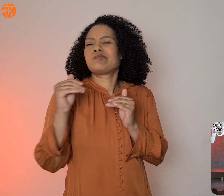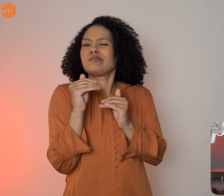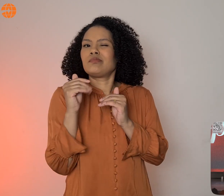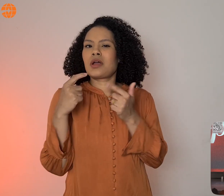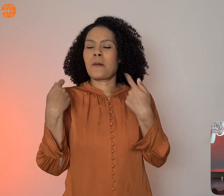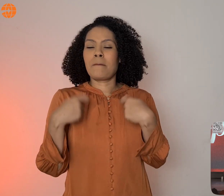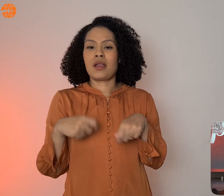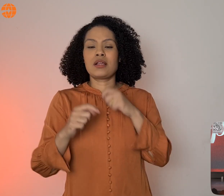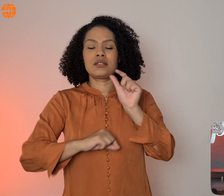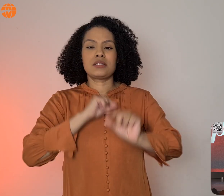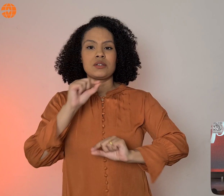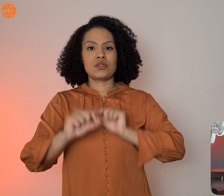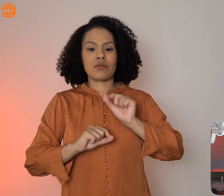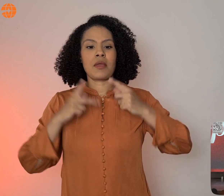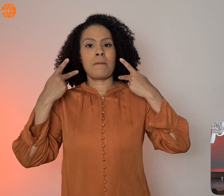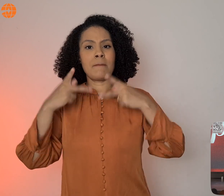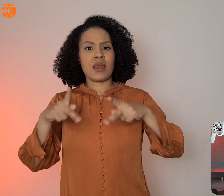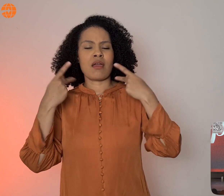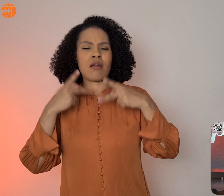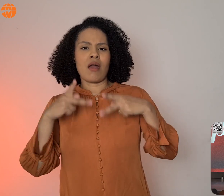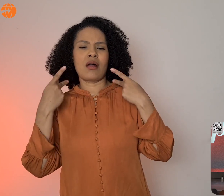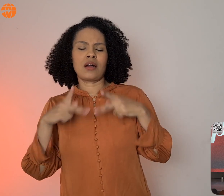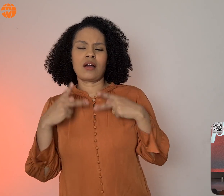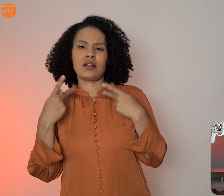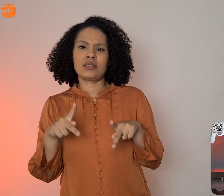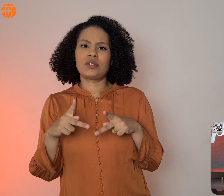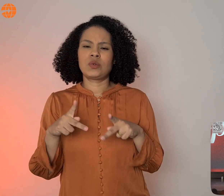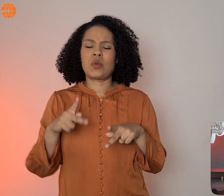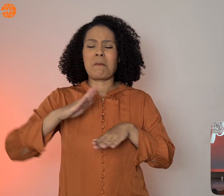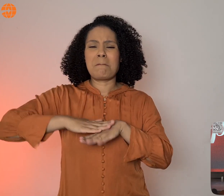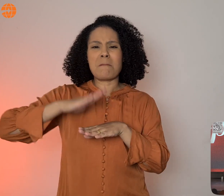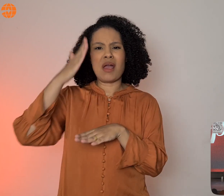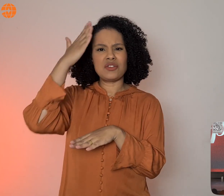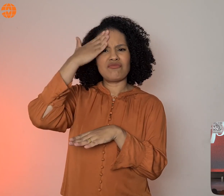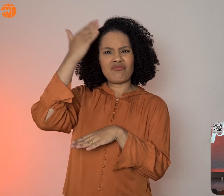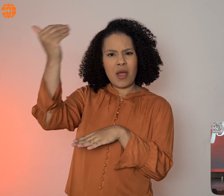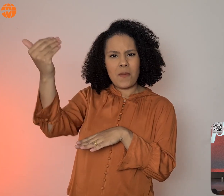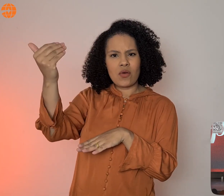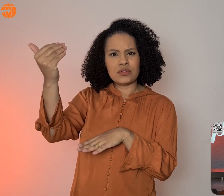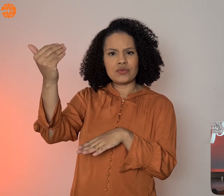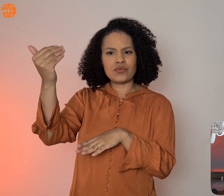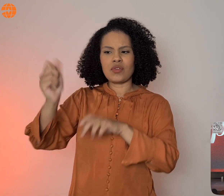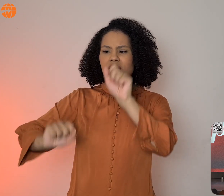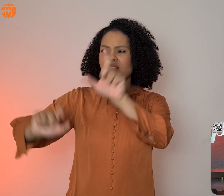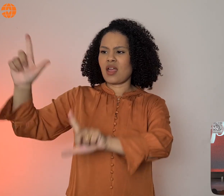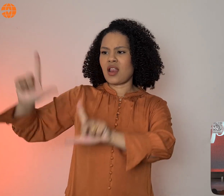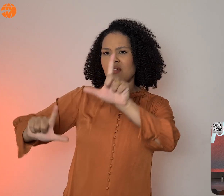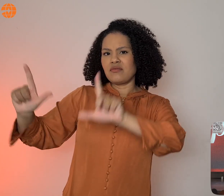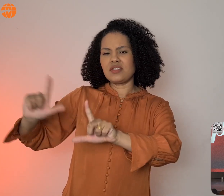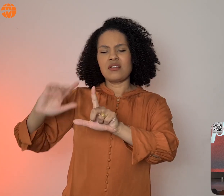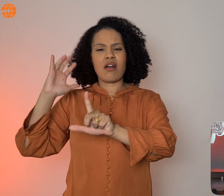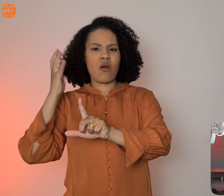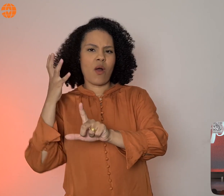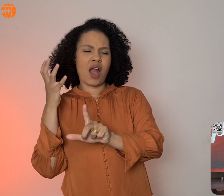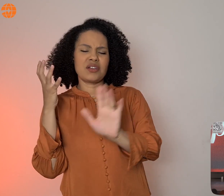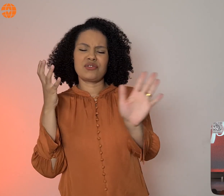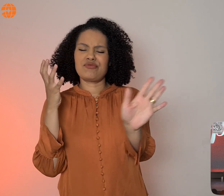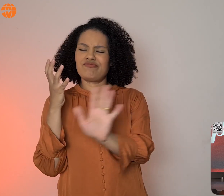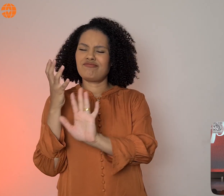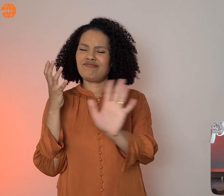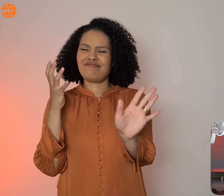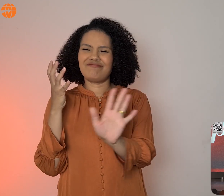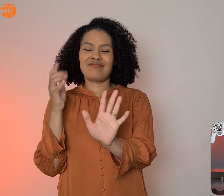famous preacher that's on the radio or television. Você precisa de um pregador mais famoso do que aqueles que estão Or some no preacher rádio from ou